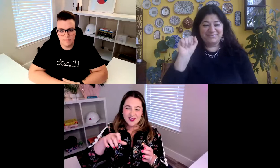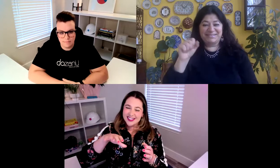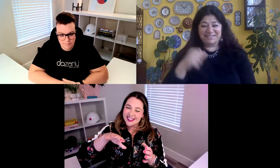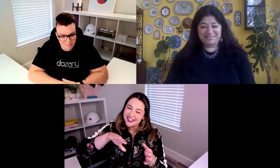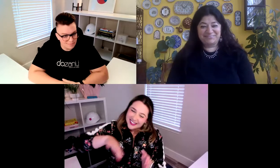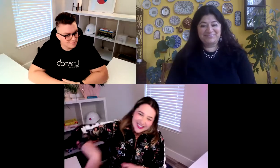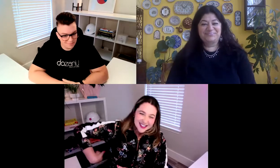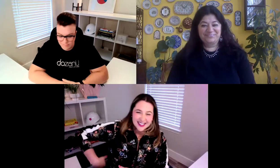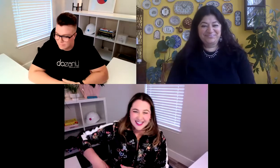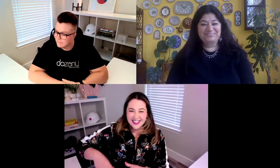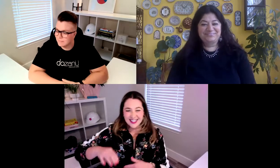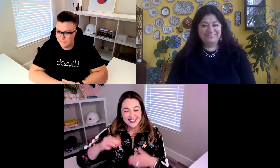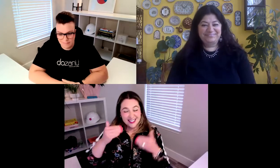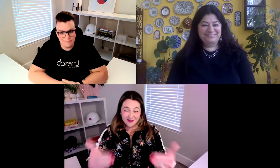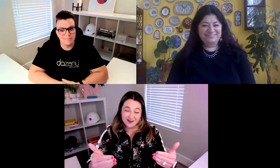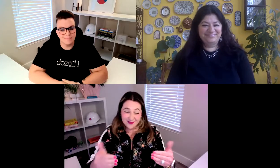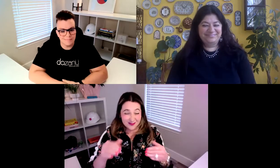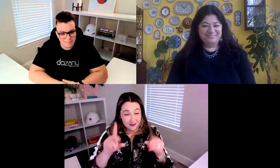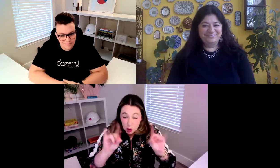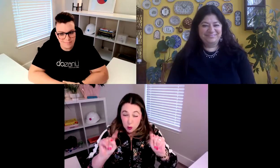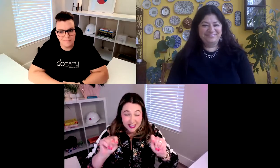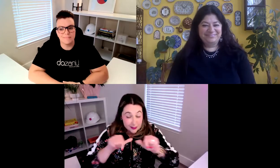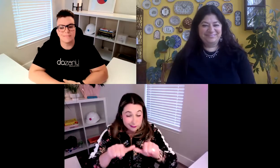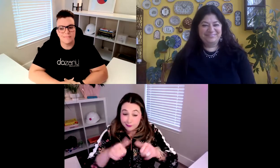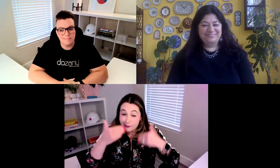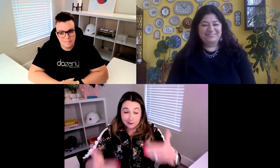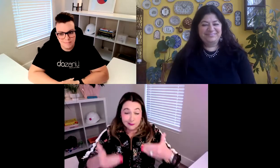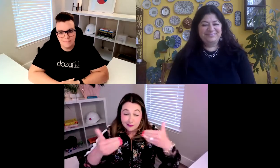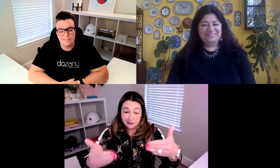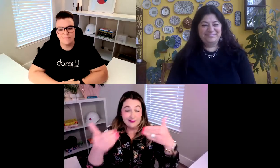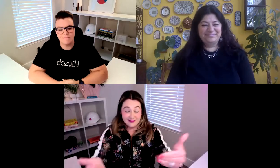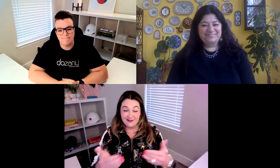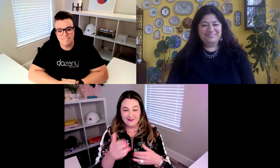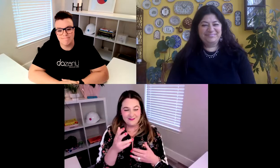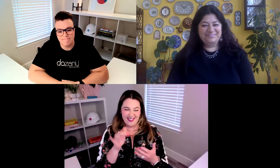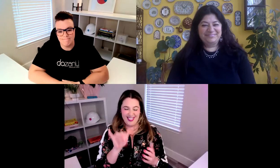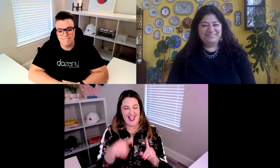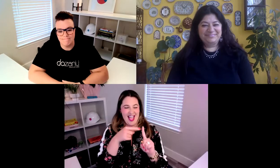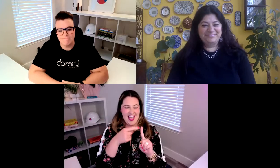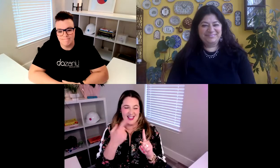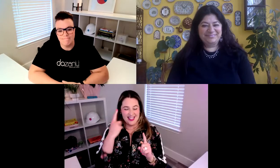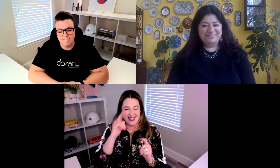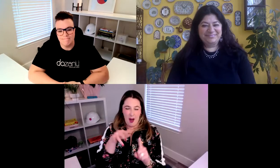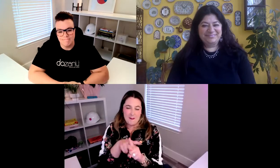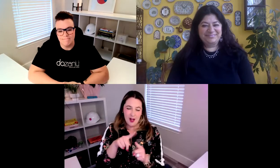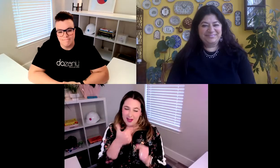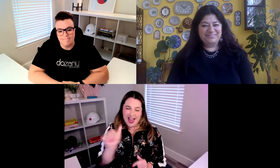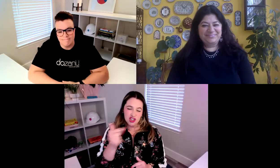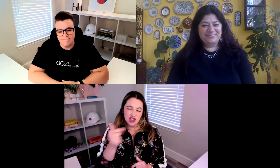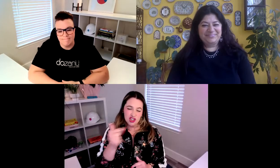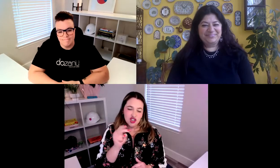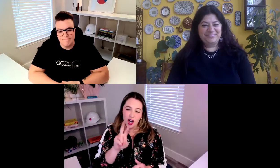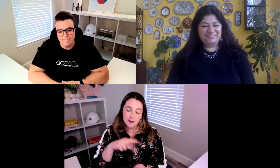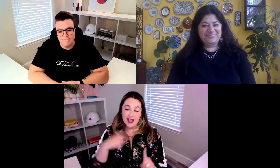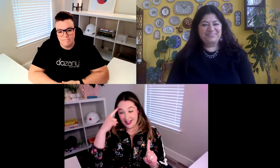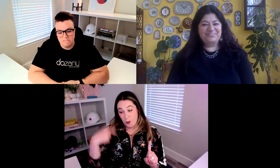say. So, you know, you have, yes, this is Sophia, yes. And this is Michelle, but you have to keep going. You have to persevere. And